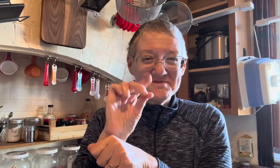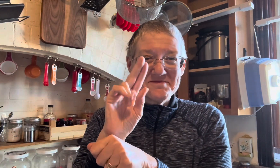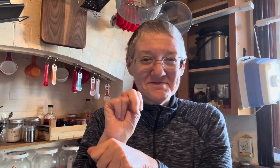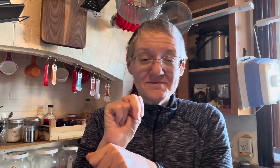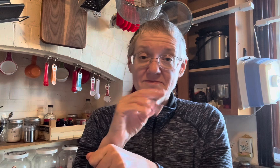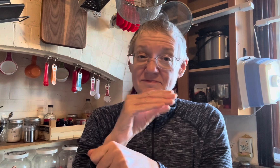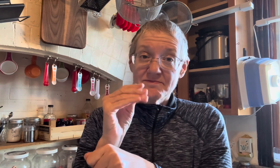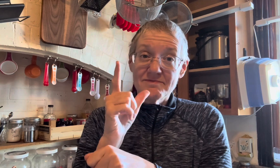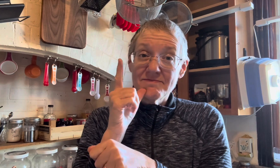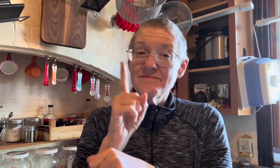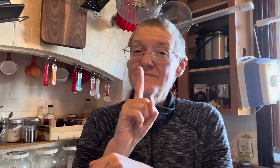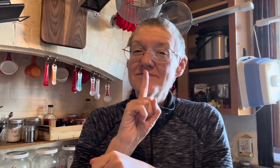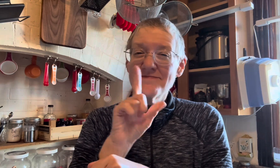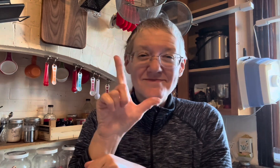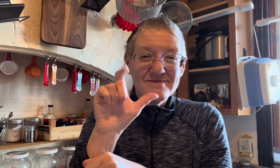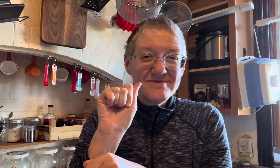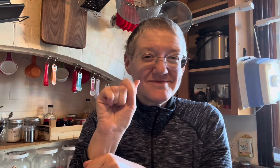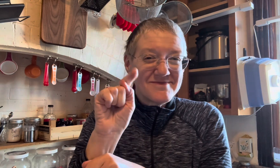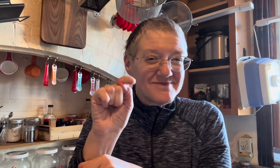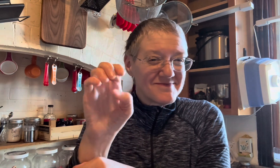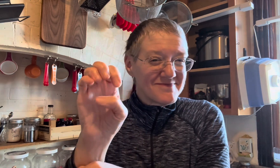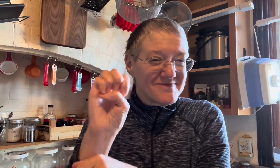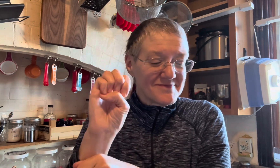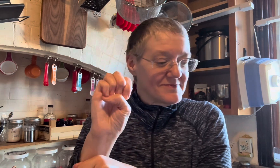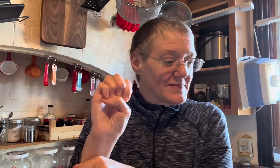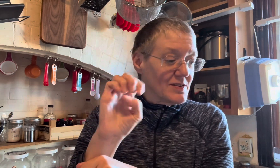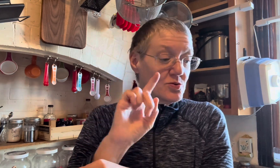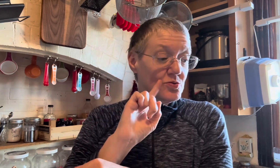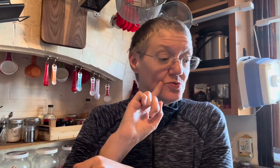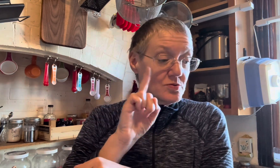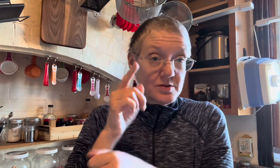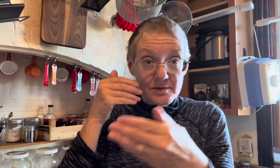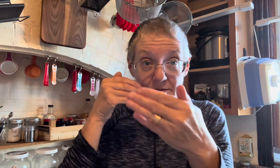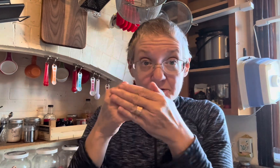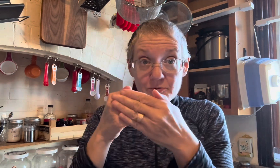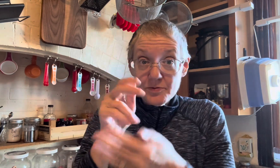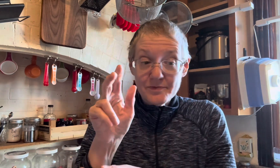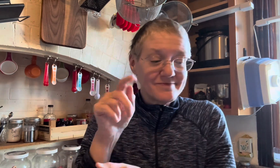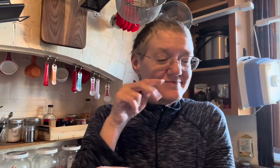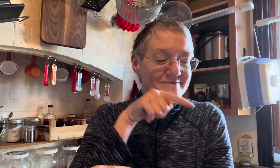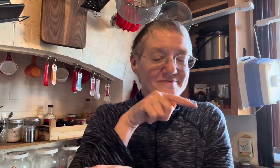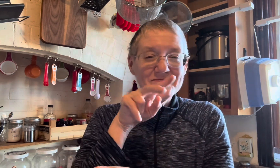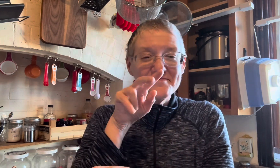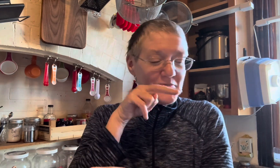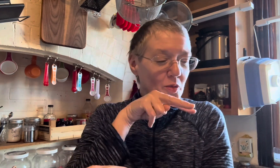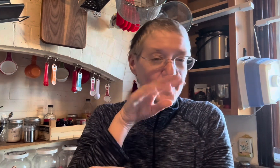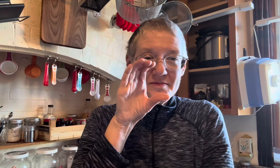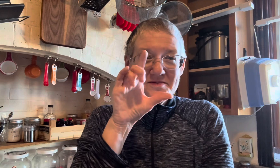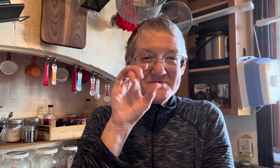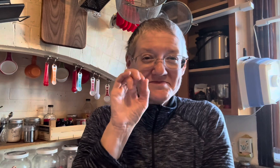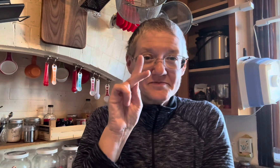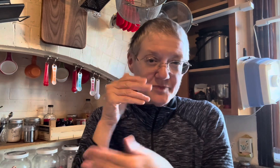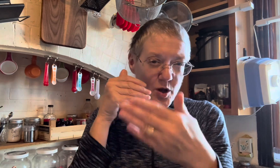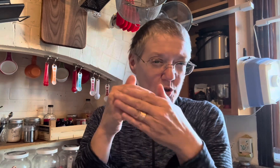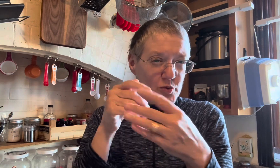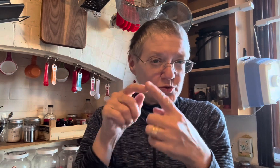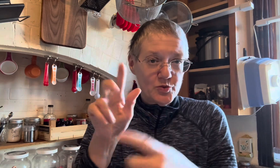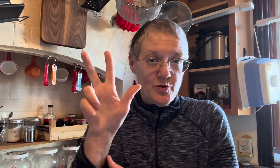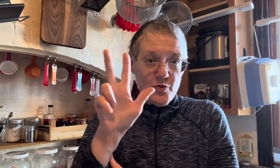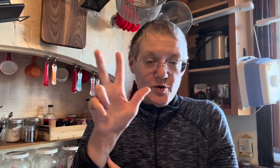just got working in the garden and lunch is late. So I'm looking at the clock. It's almost 3